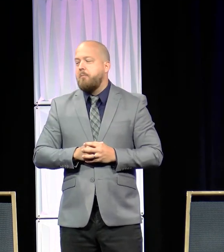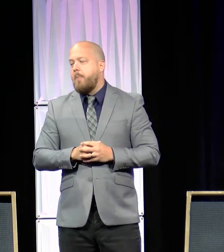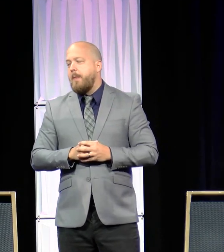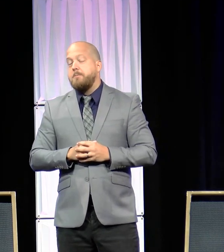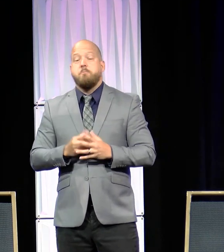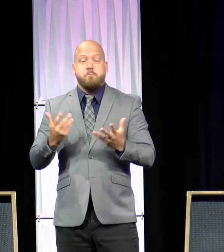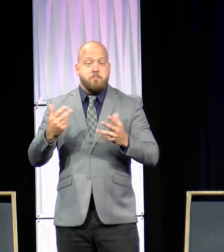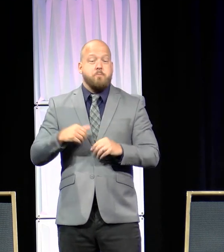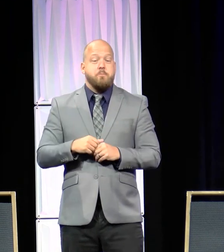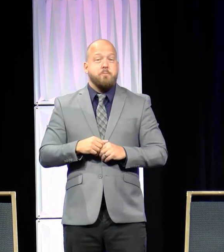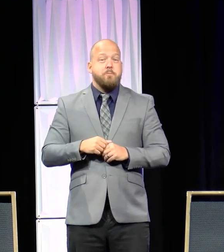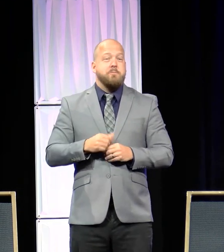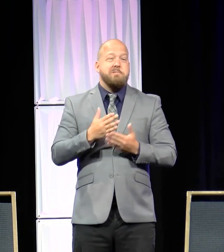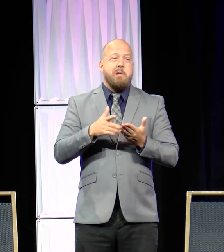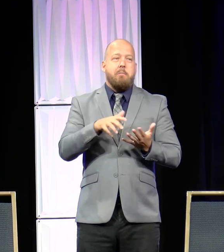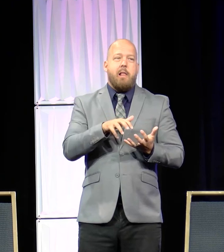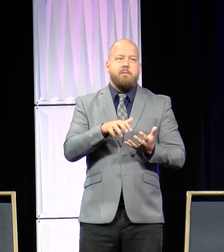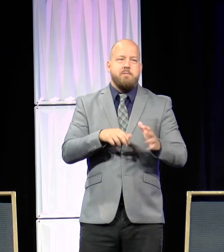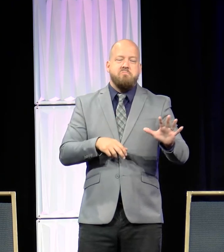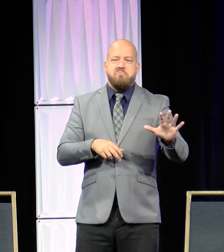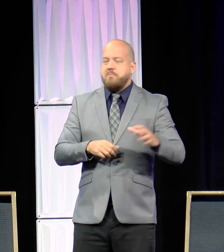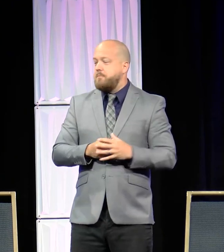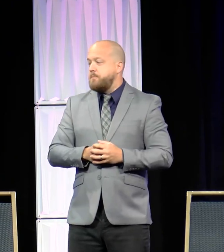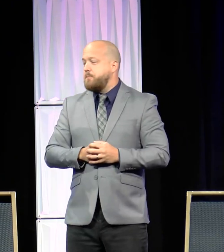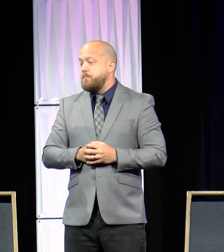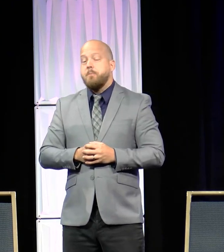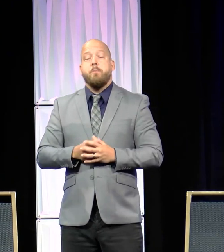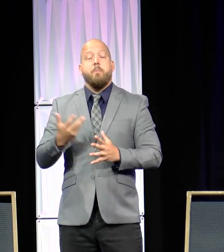In the early 1900s,